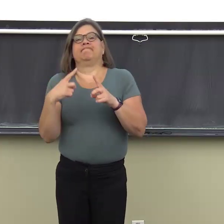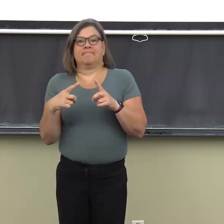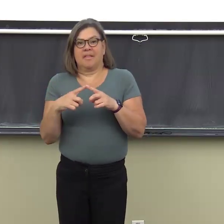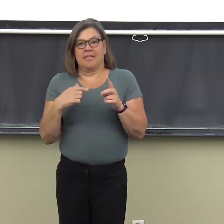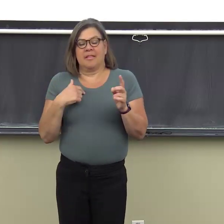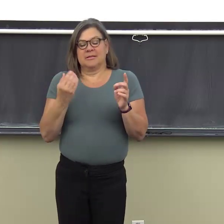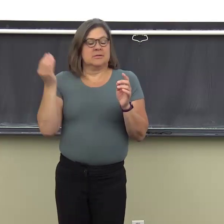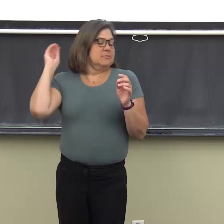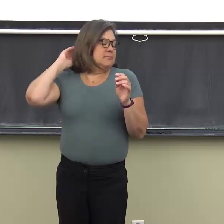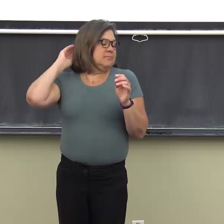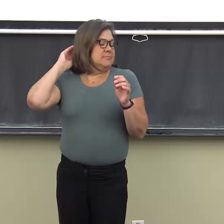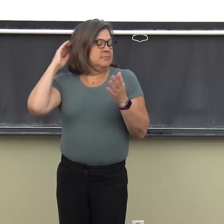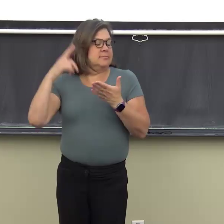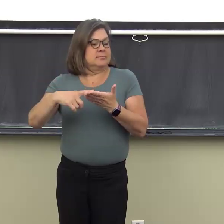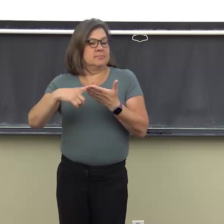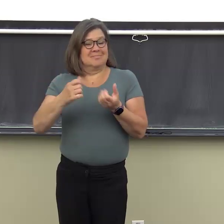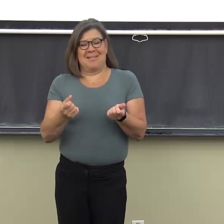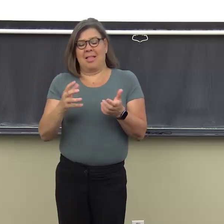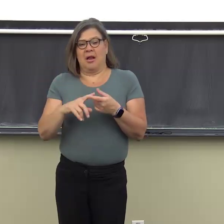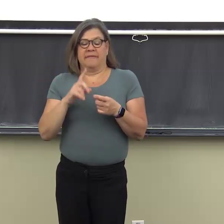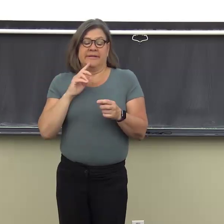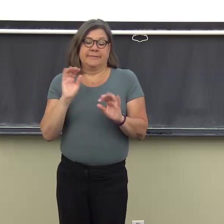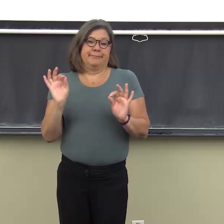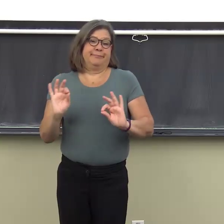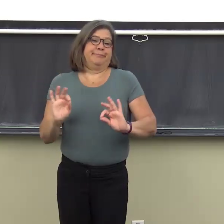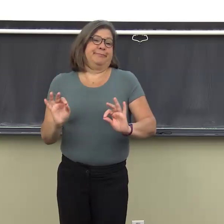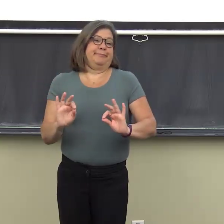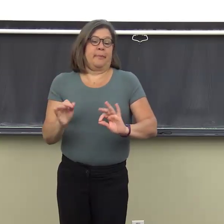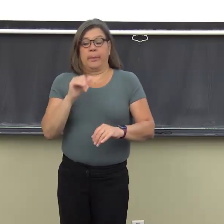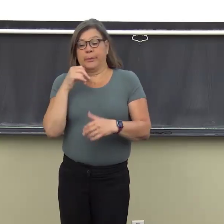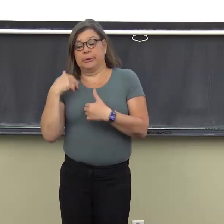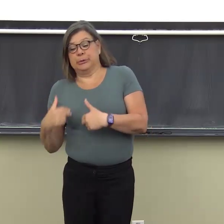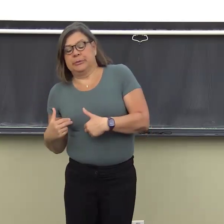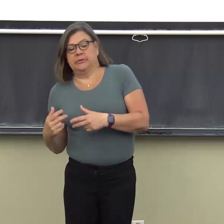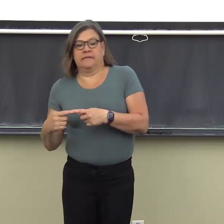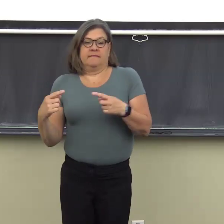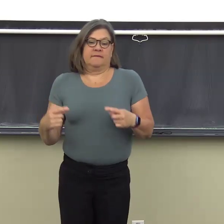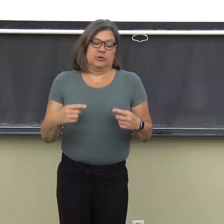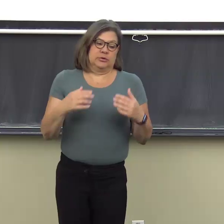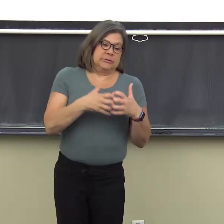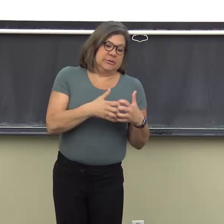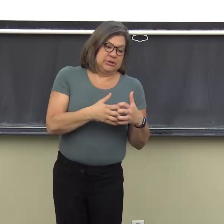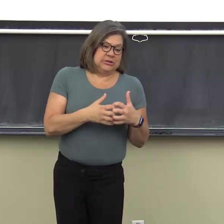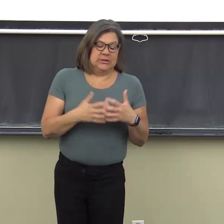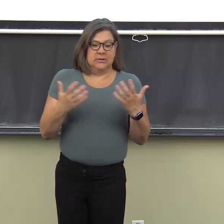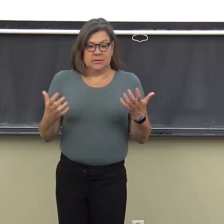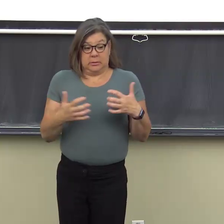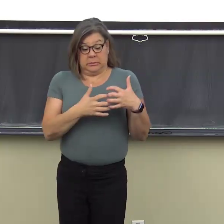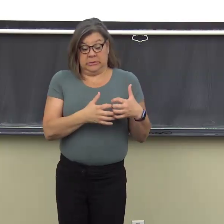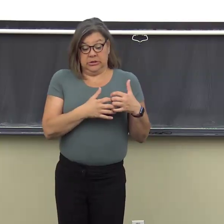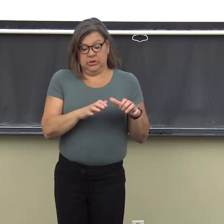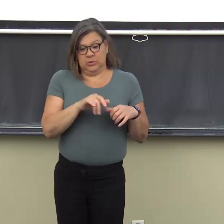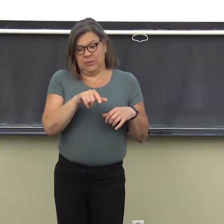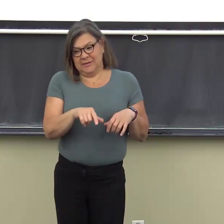consciousness discussion, even though a lot of it is nonsense about what's human, what's machine. Is this a human thing? Is this machine? Can machine do this? Like,